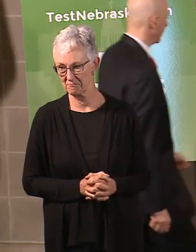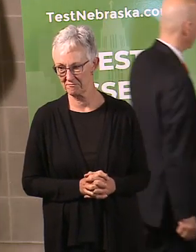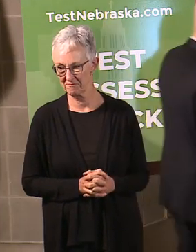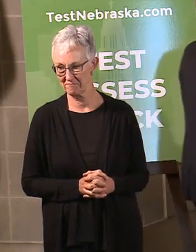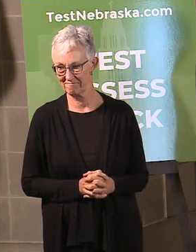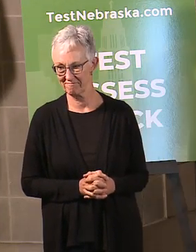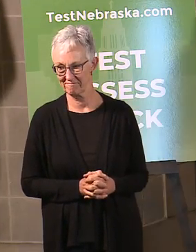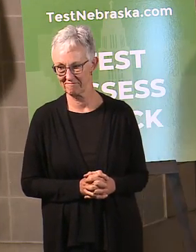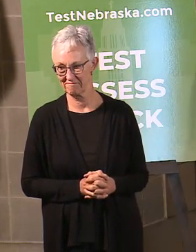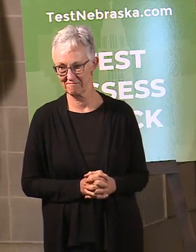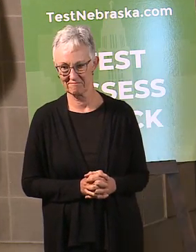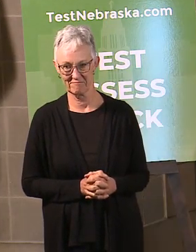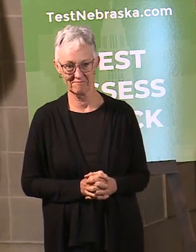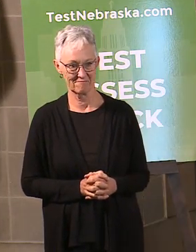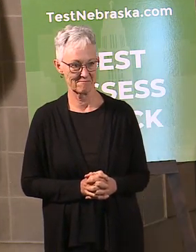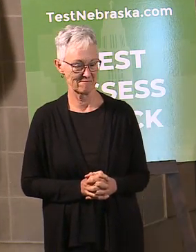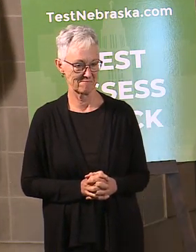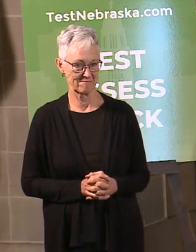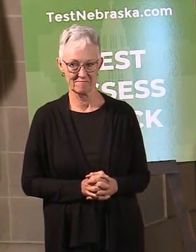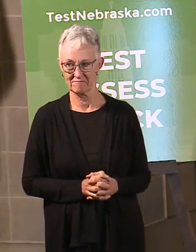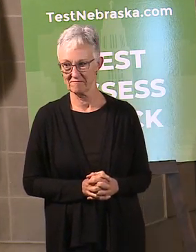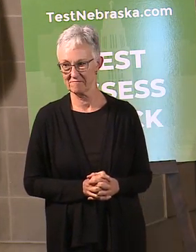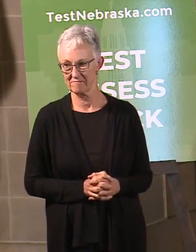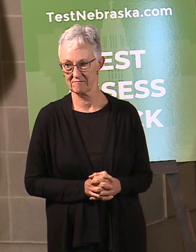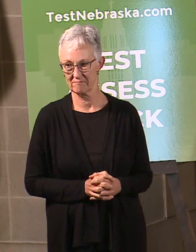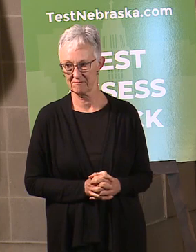I'm doing great. I'm doing great.